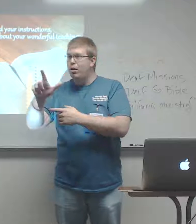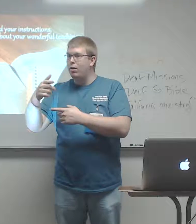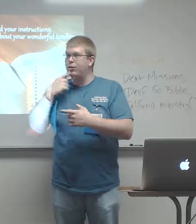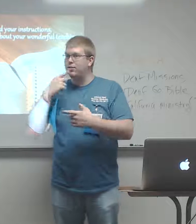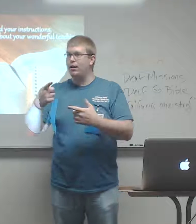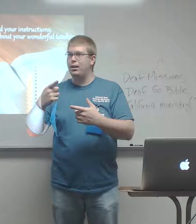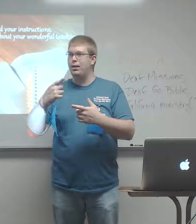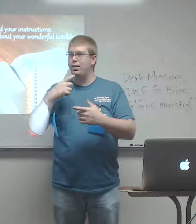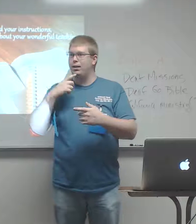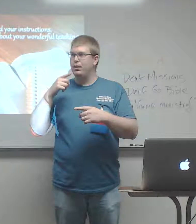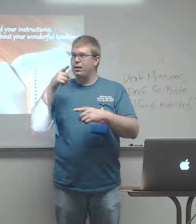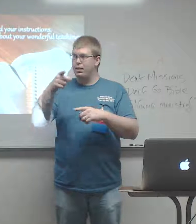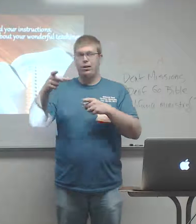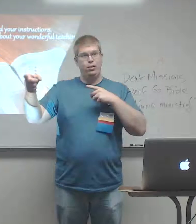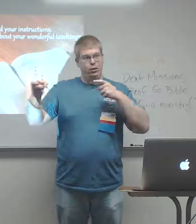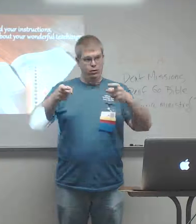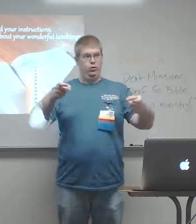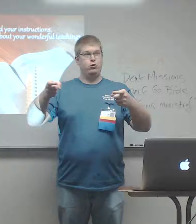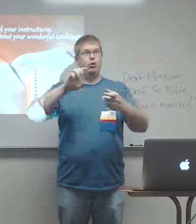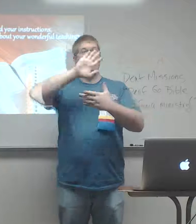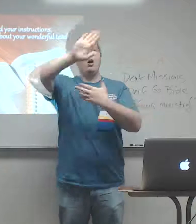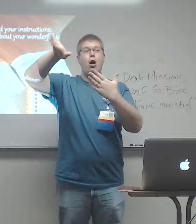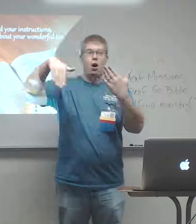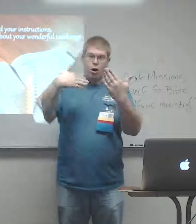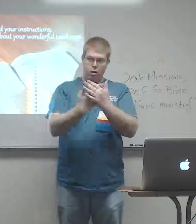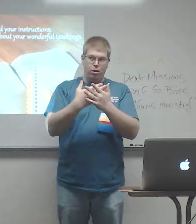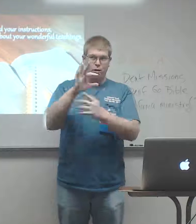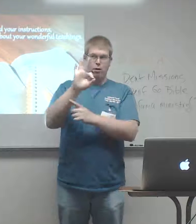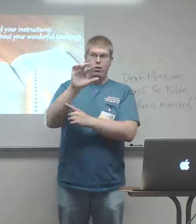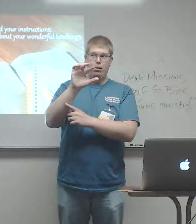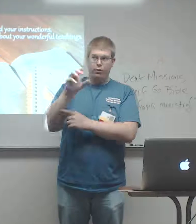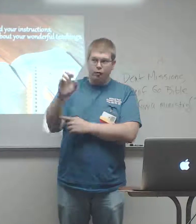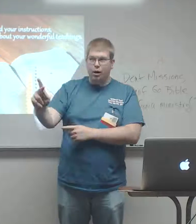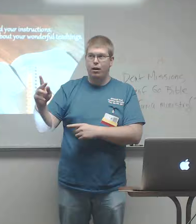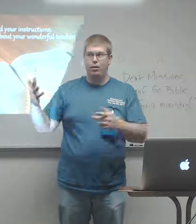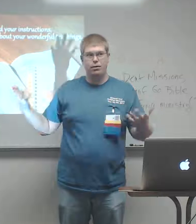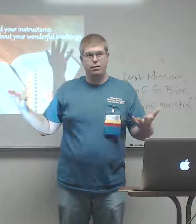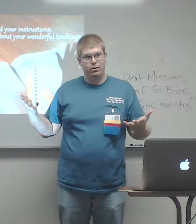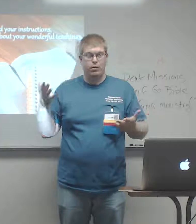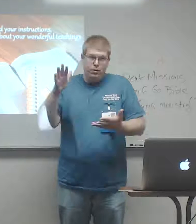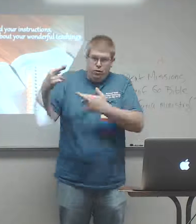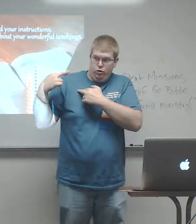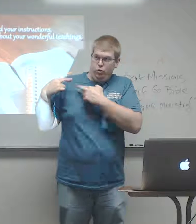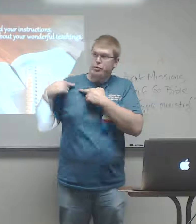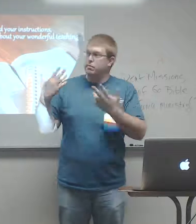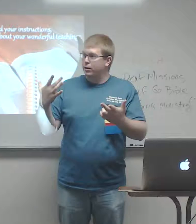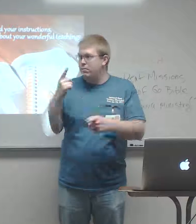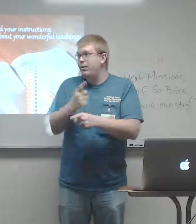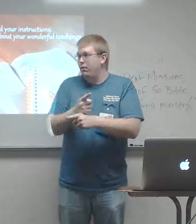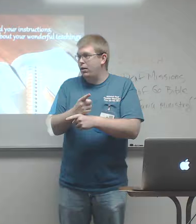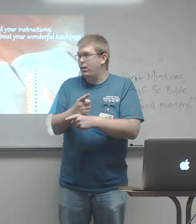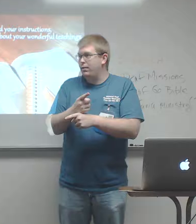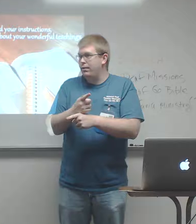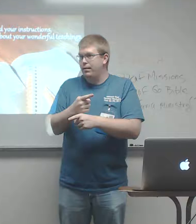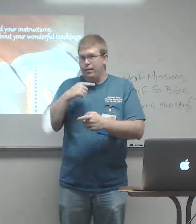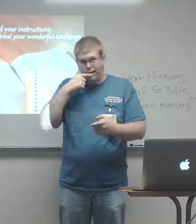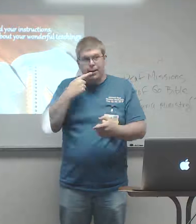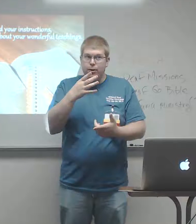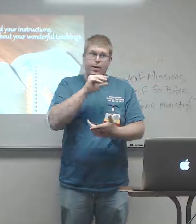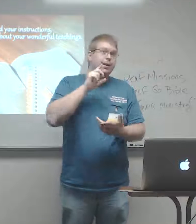Paul said that you control all the flock. It's your responsibility, right? Hearing and